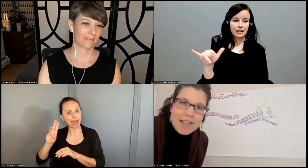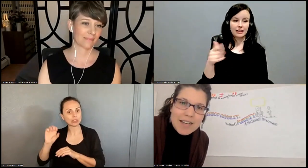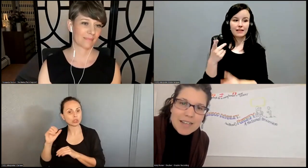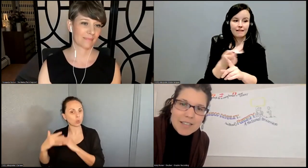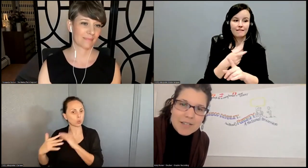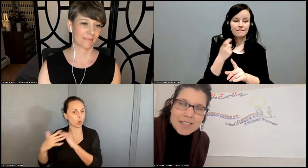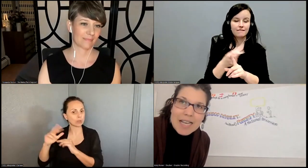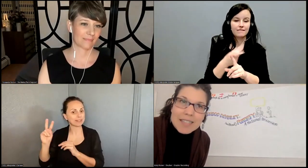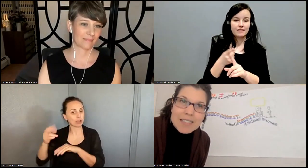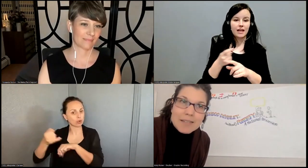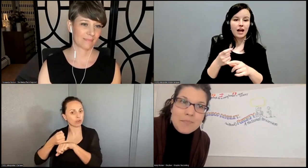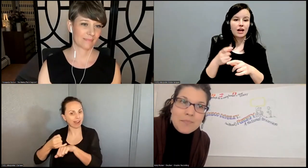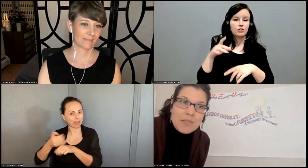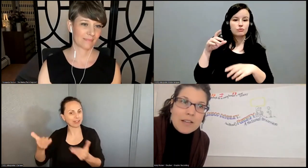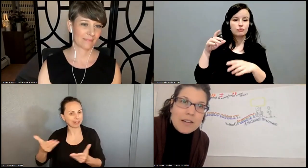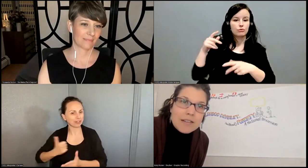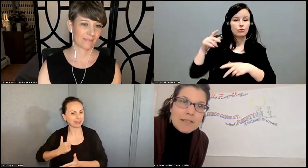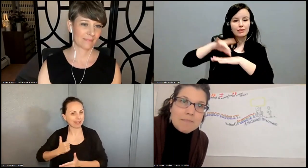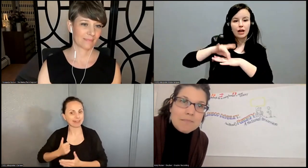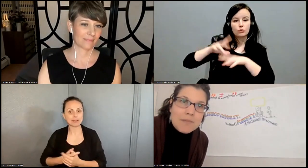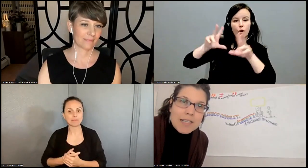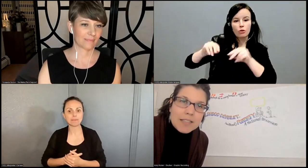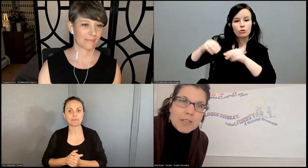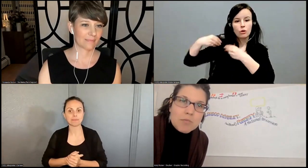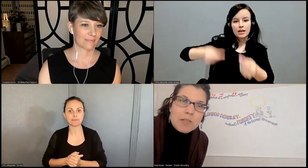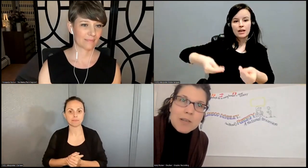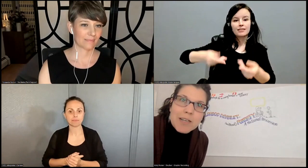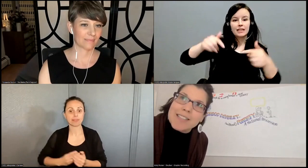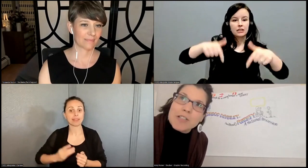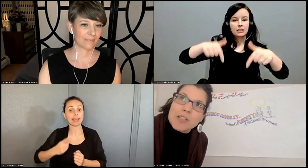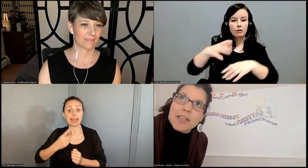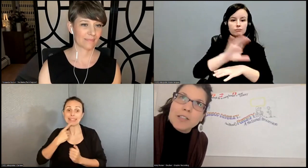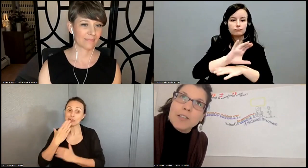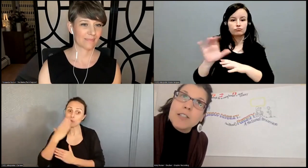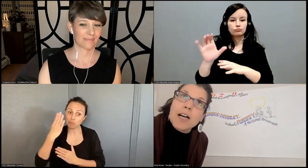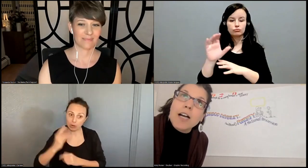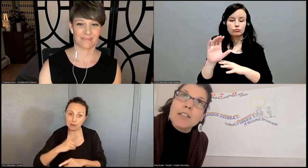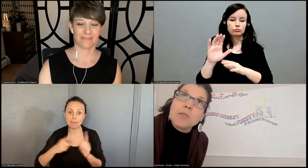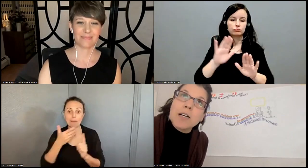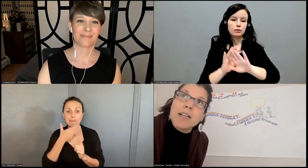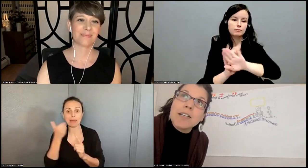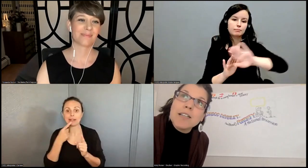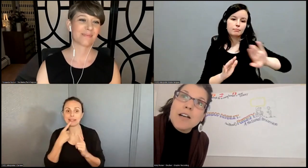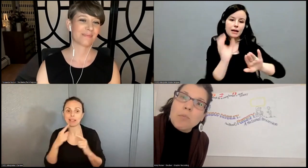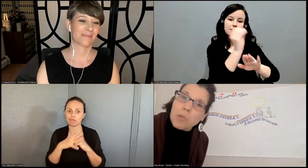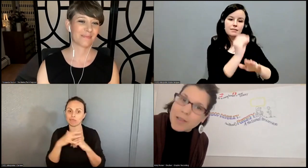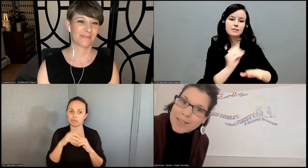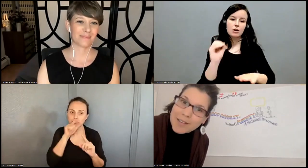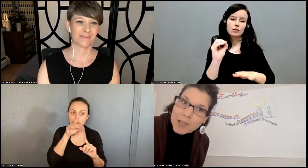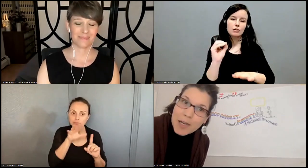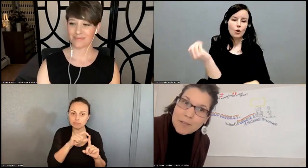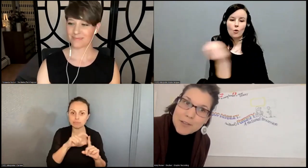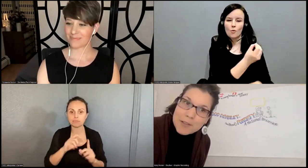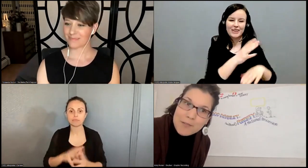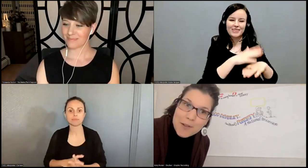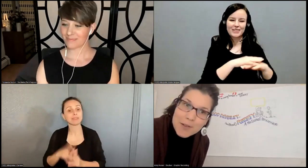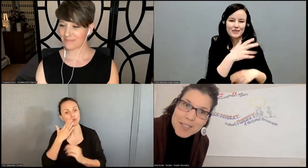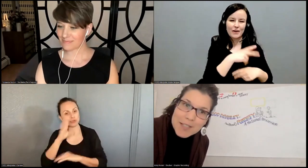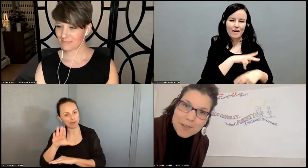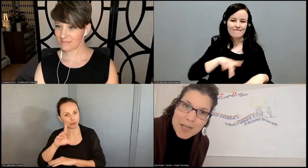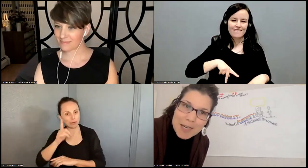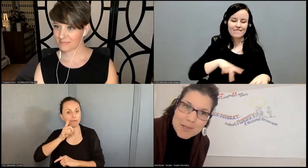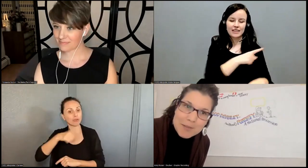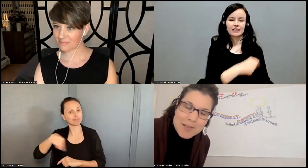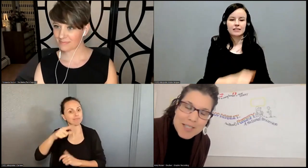Island, here in Canada. I said good morning, but I guess I should say Klus Akma Upwin. Good afternoon for